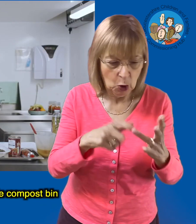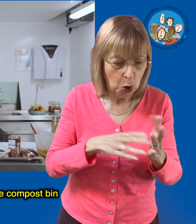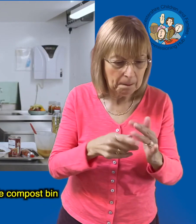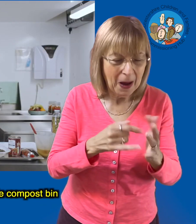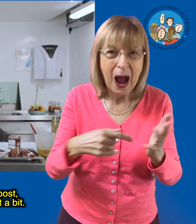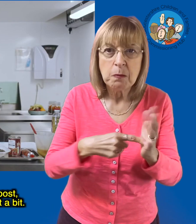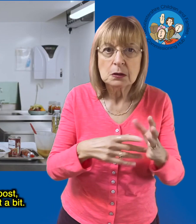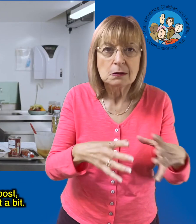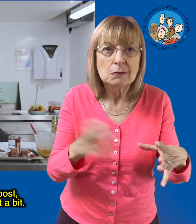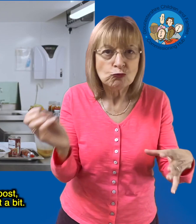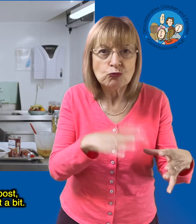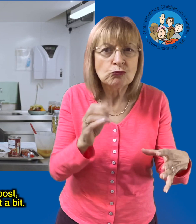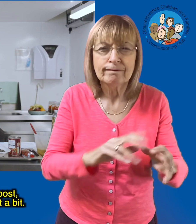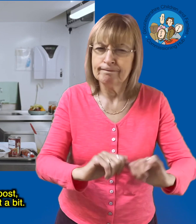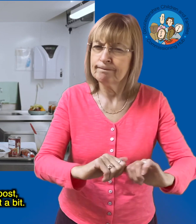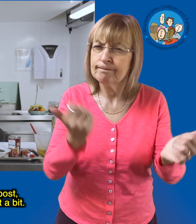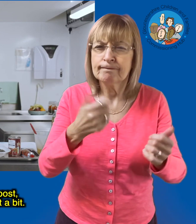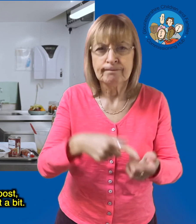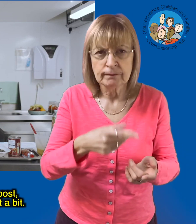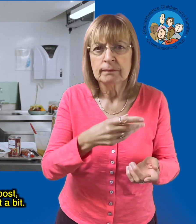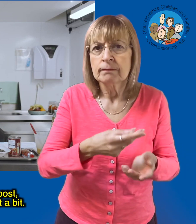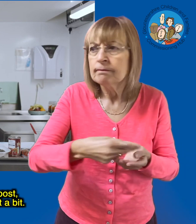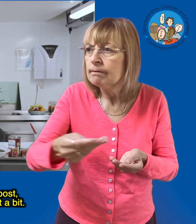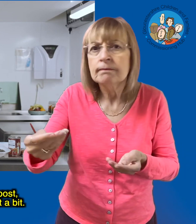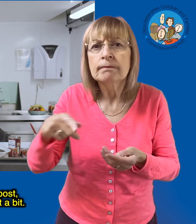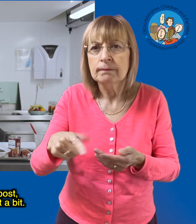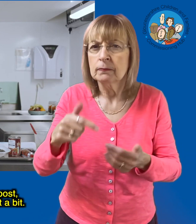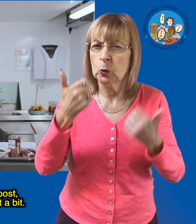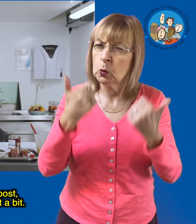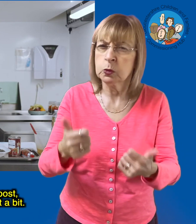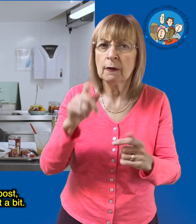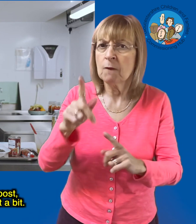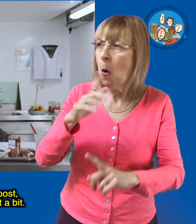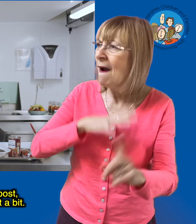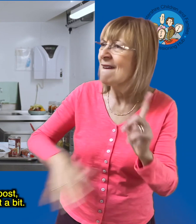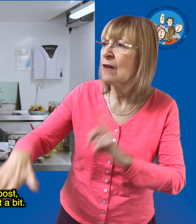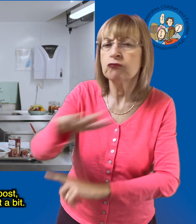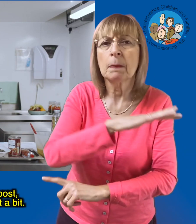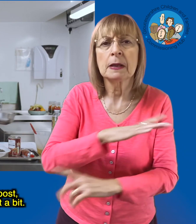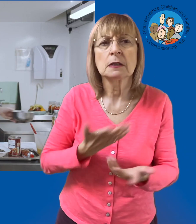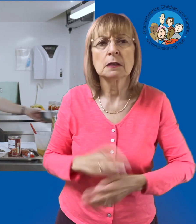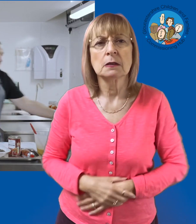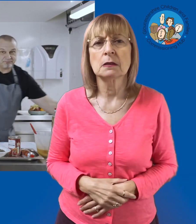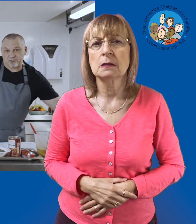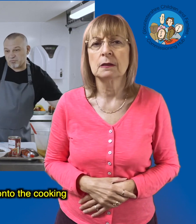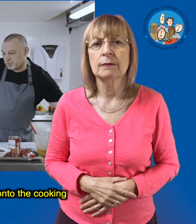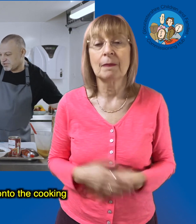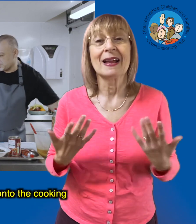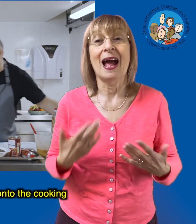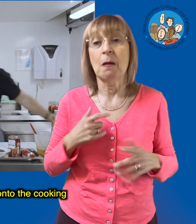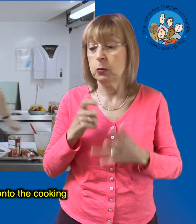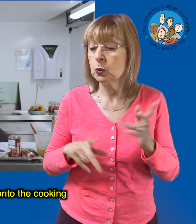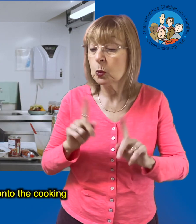little compost bin, it's great for doing into the compost, just so that is saving the environment a bit and everything else. So what